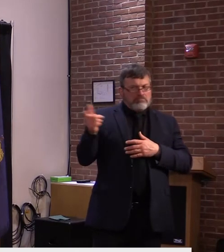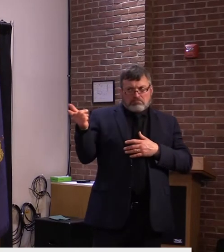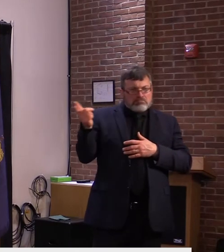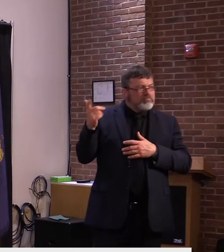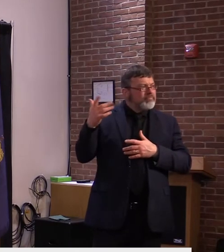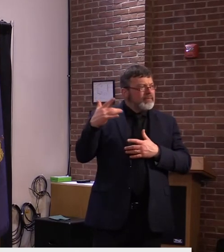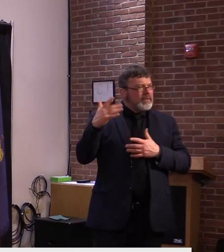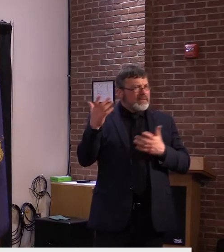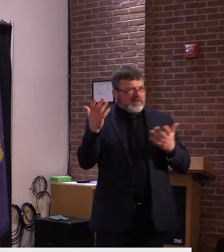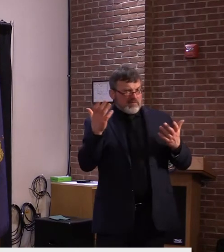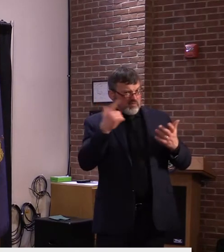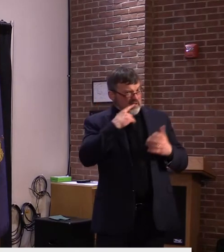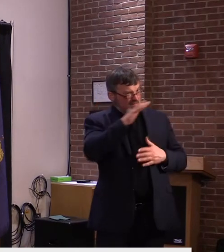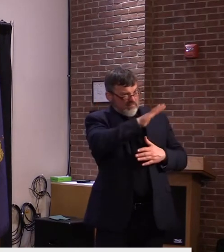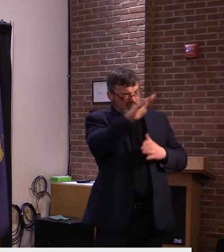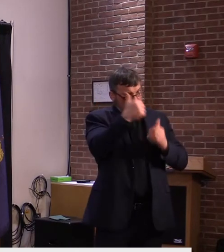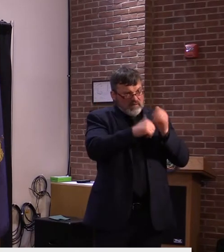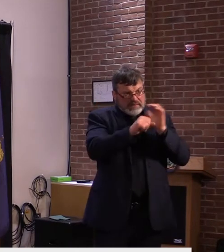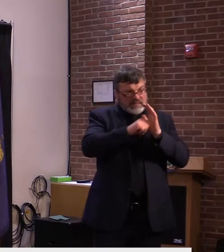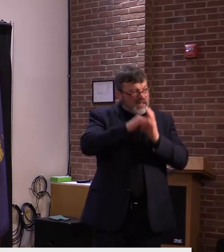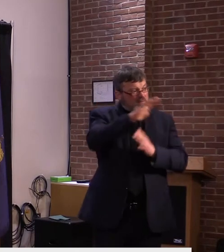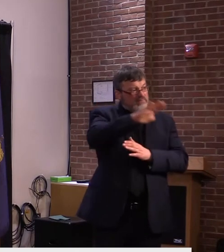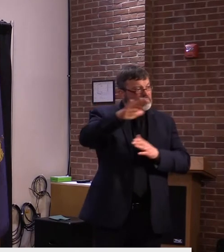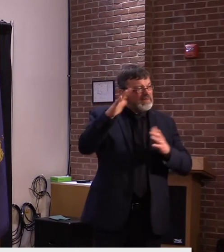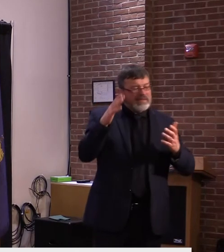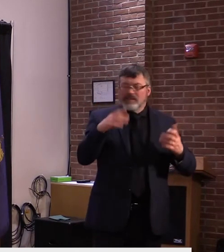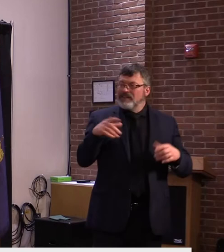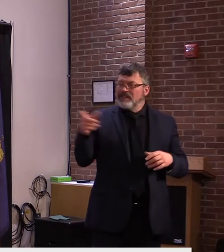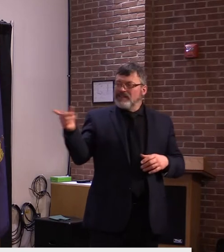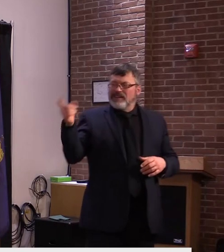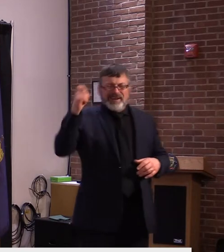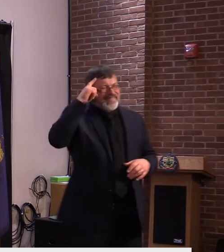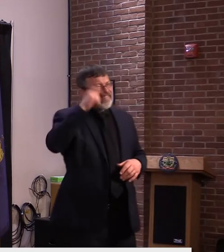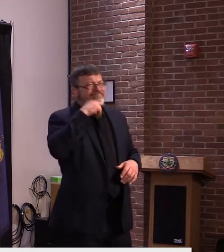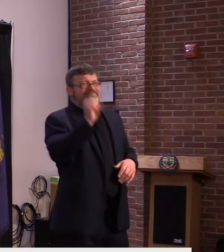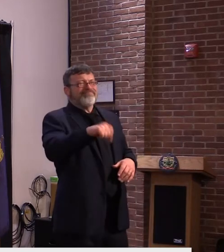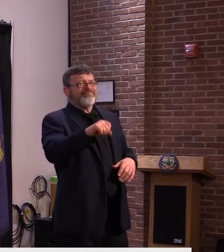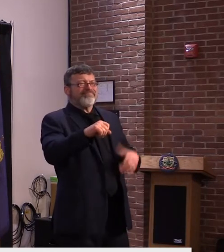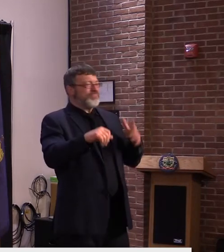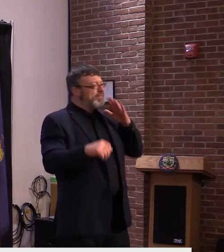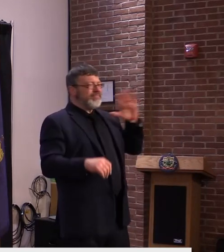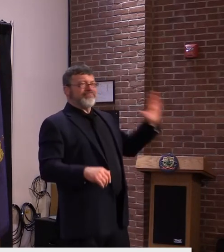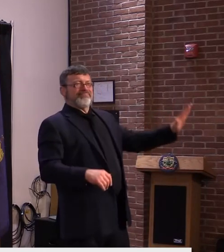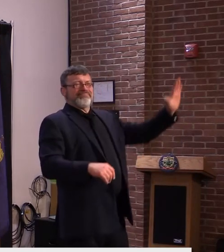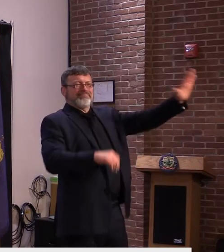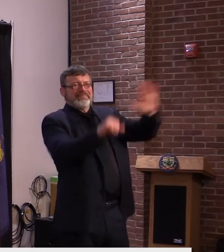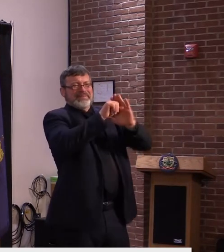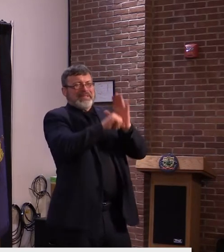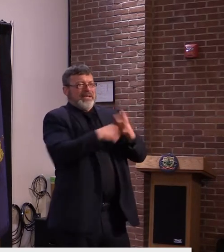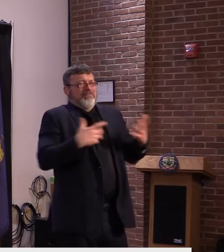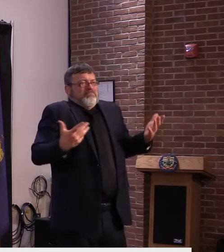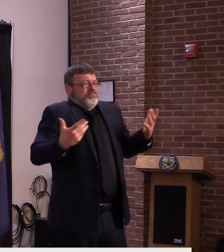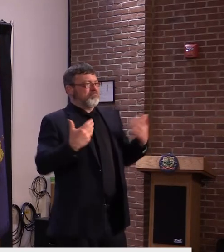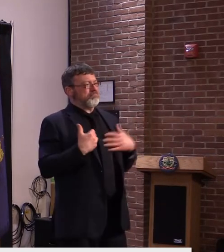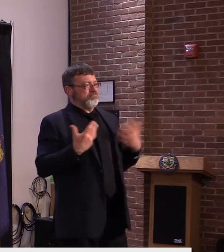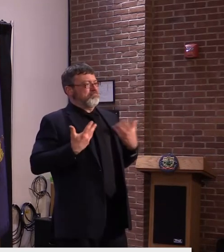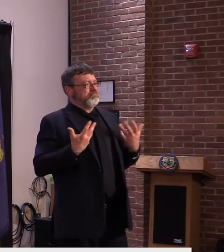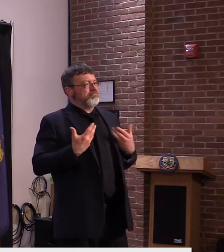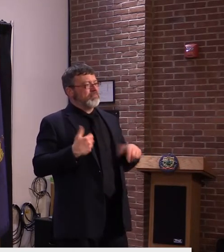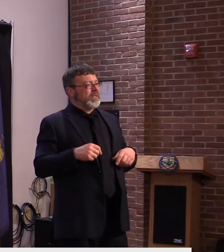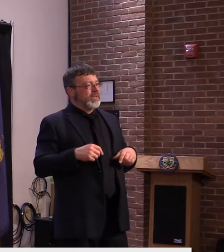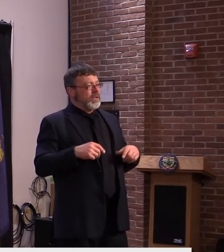decision here? Yeah, I think every state needs to make their own decision. Obviously, they're feeling pressure in their states